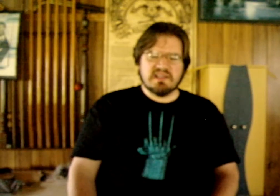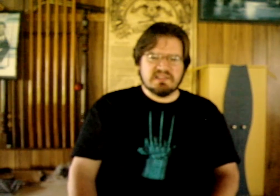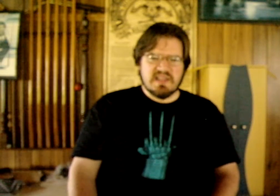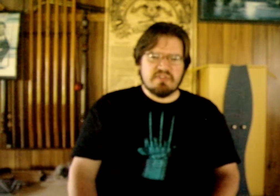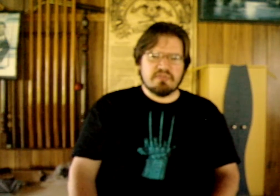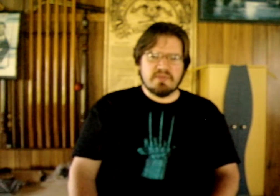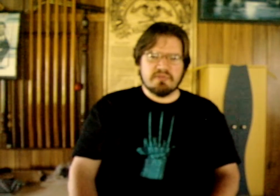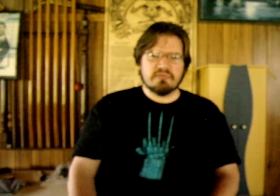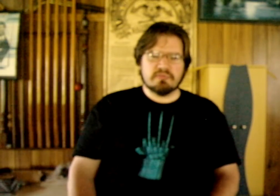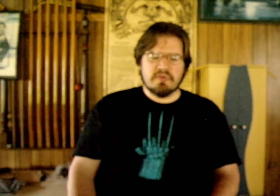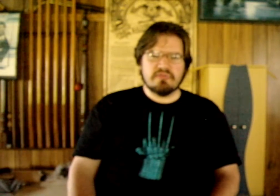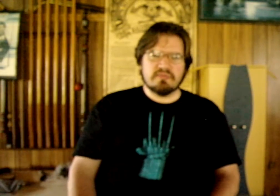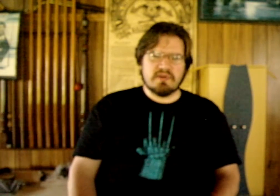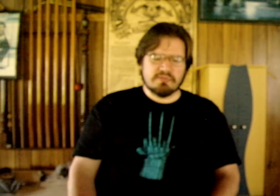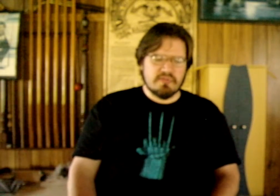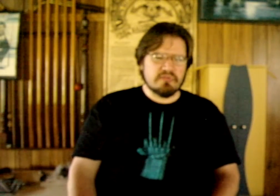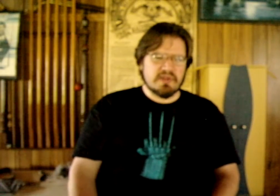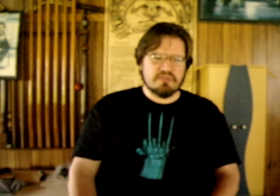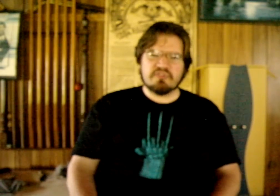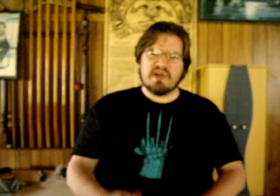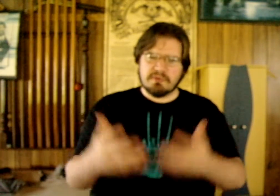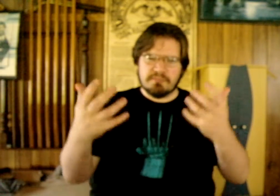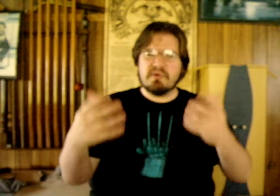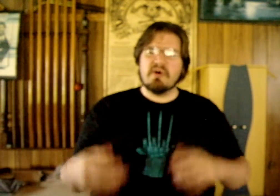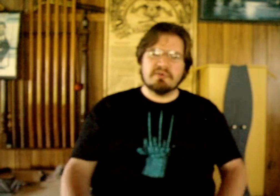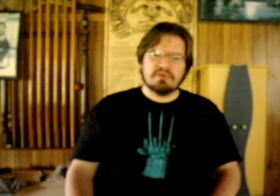elite that have risen like scum on a pond